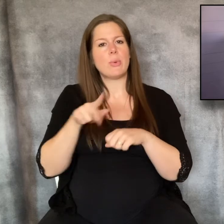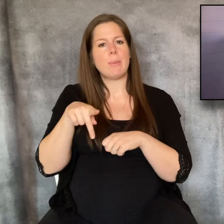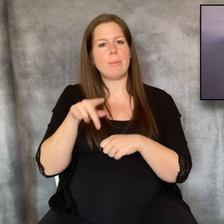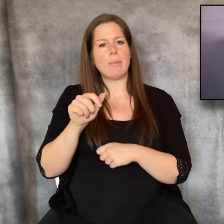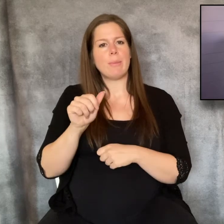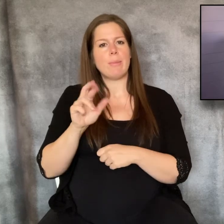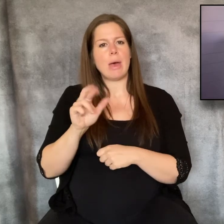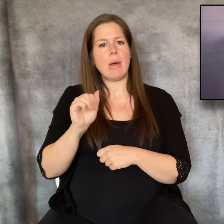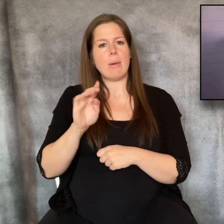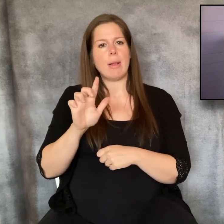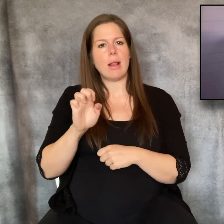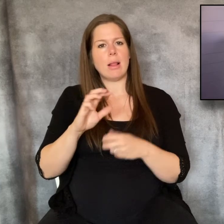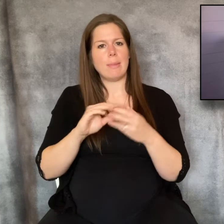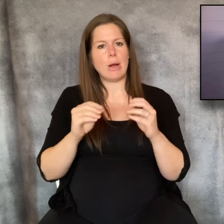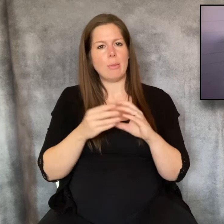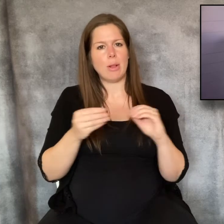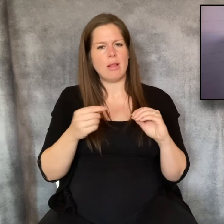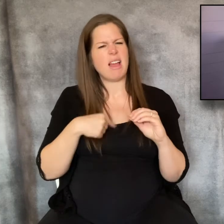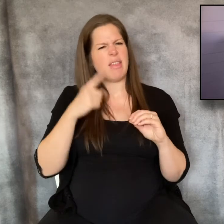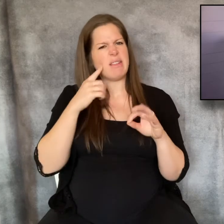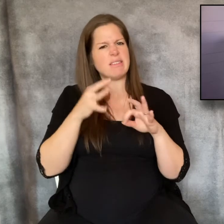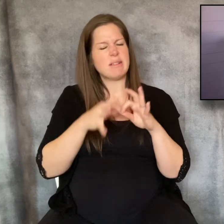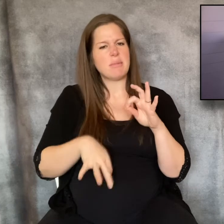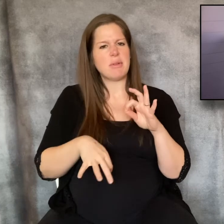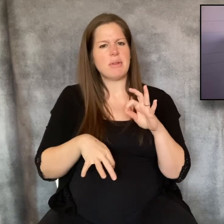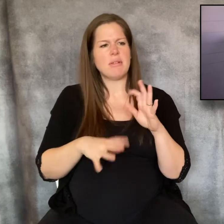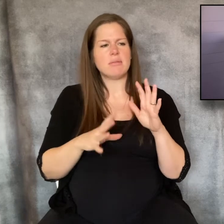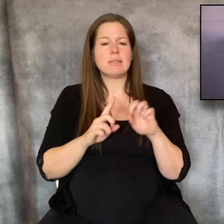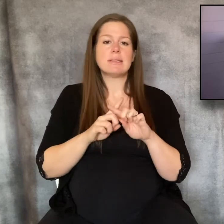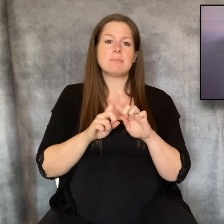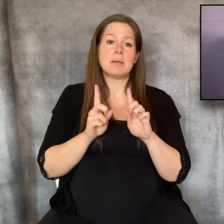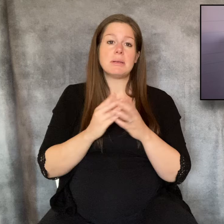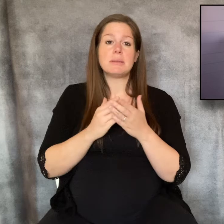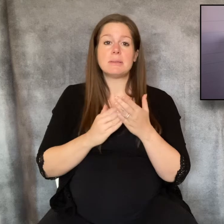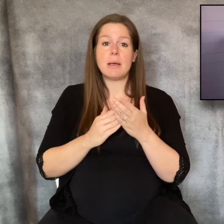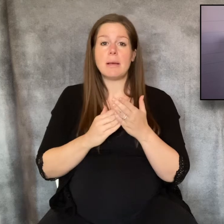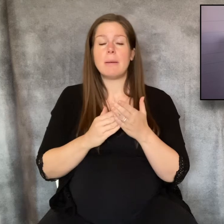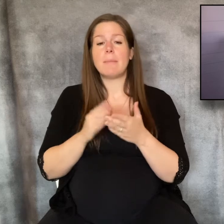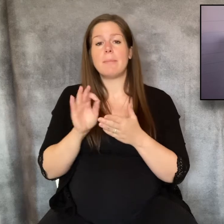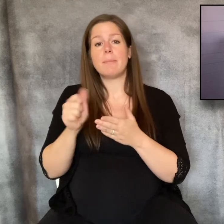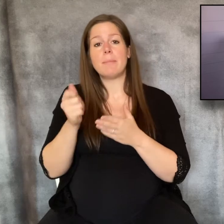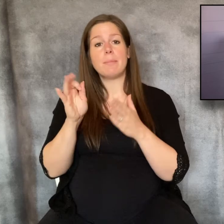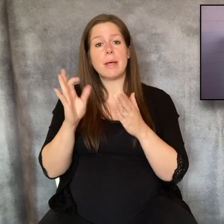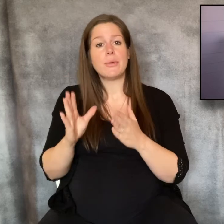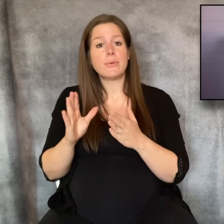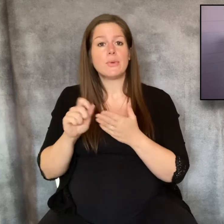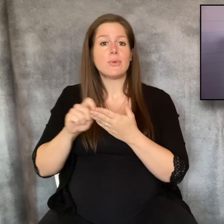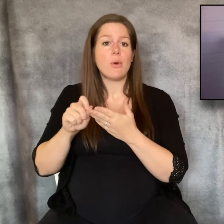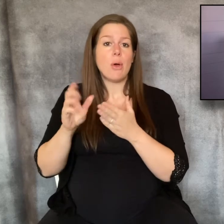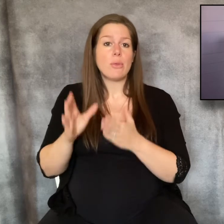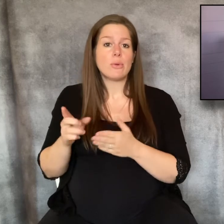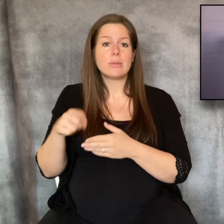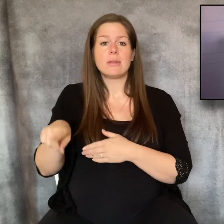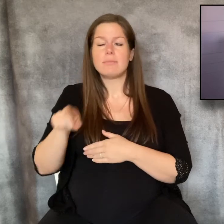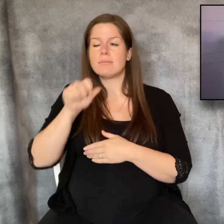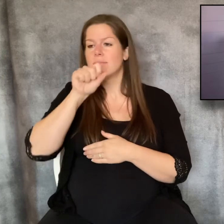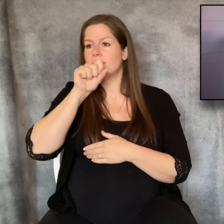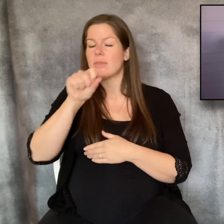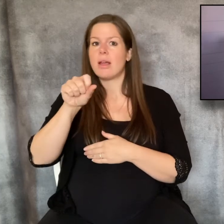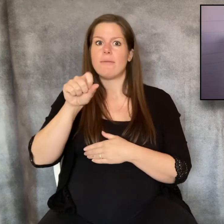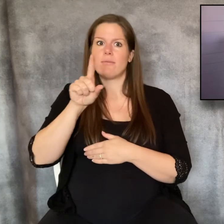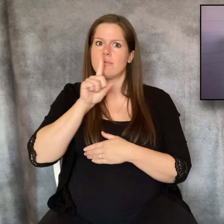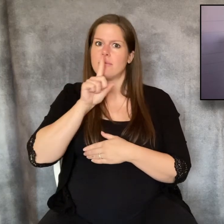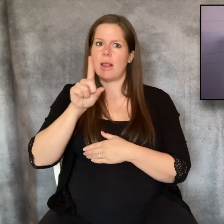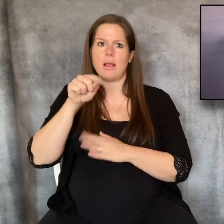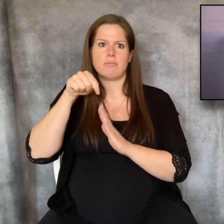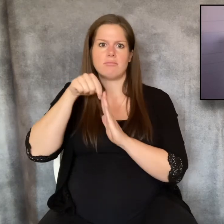And there are some commentaries and some pastors who really love to